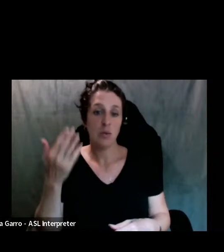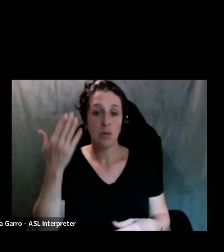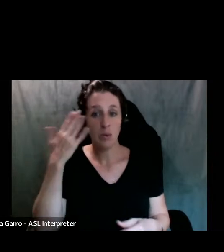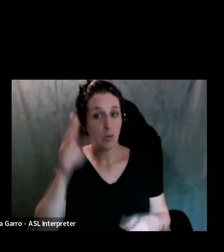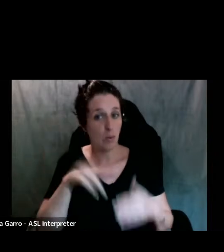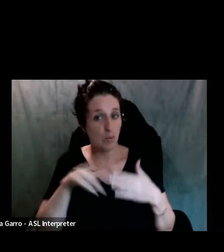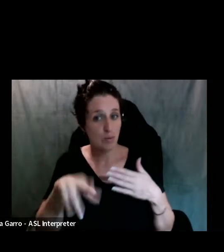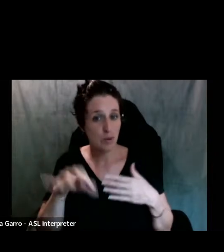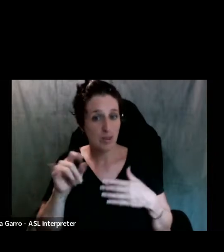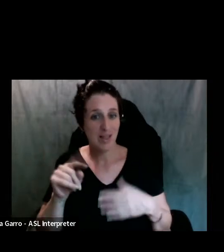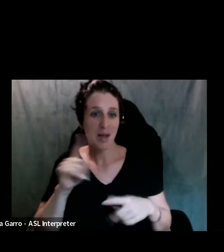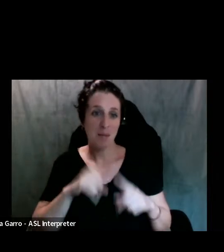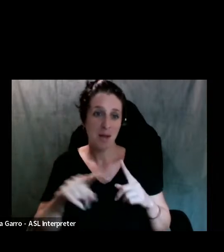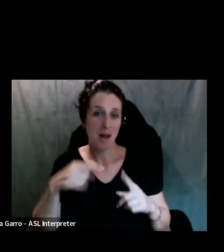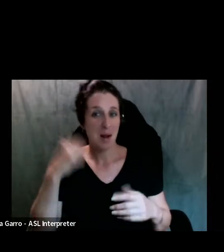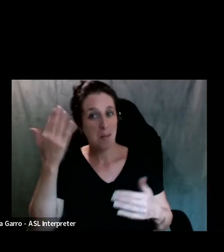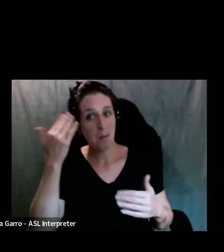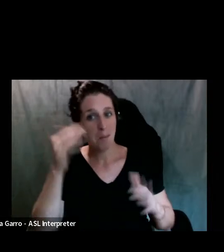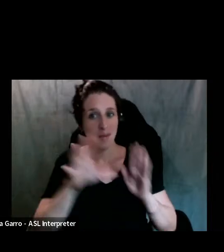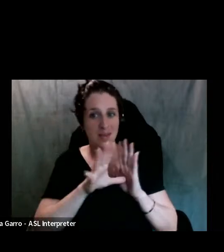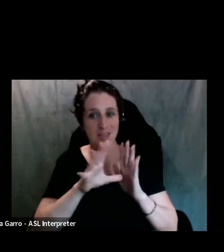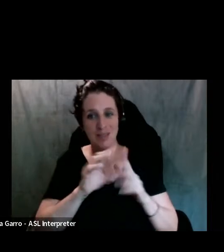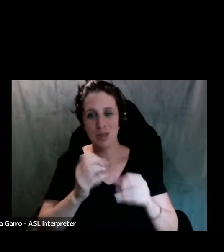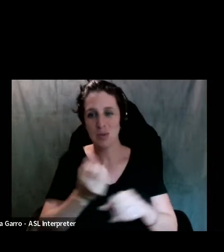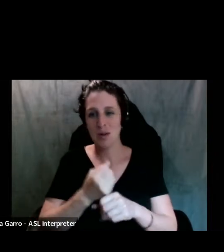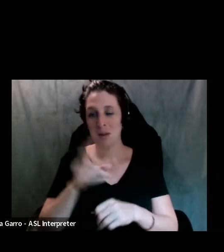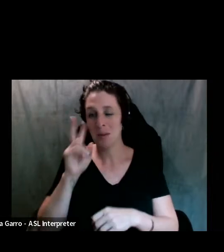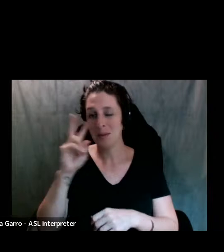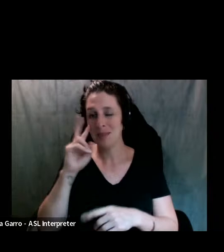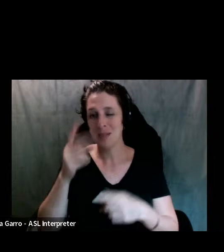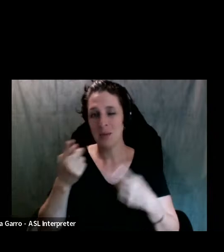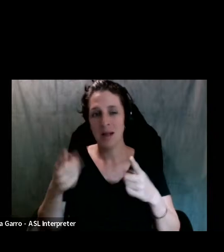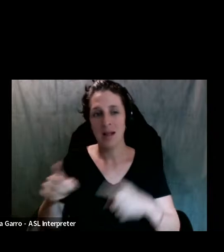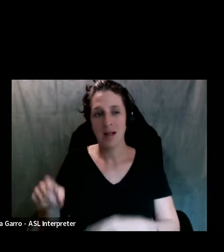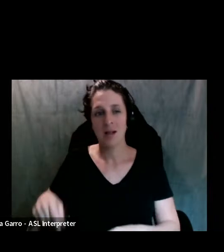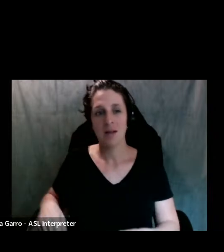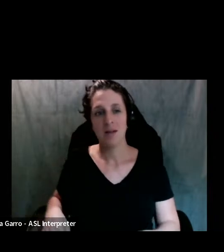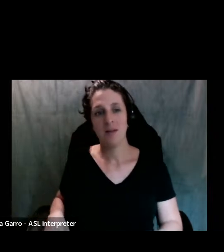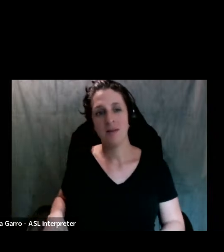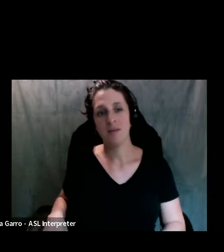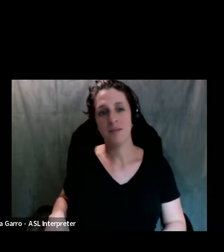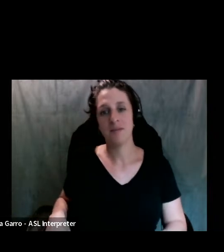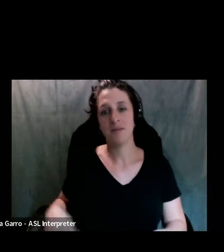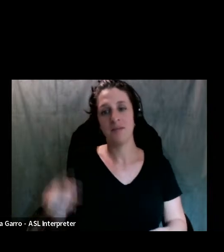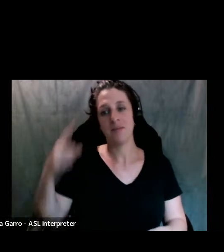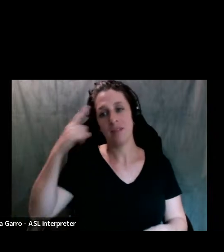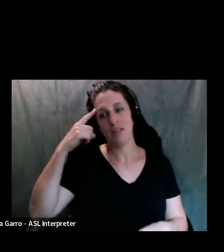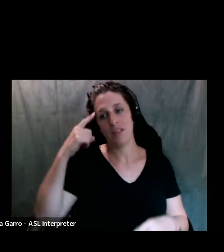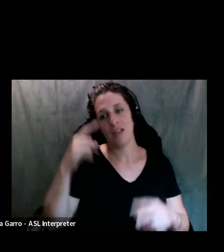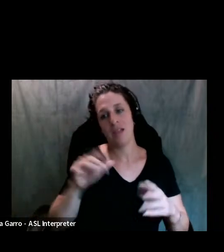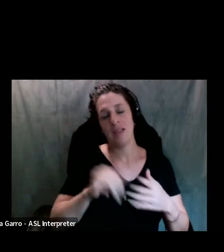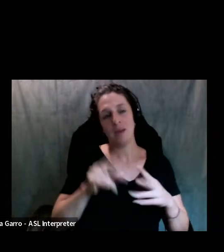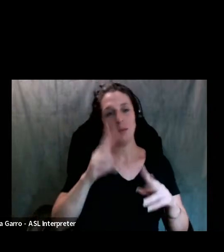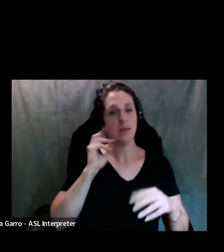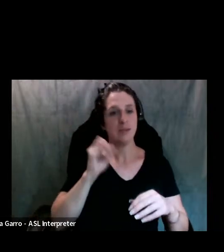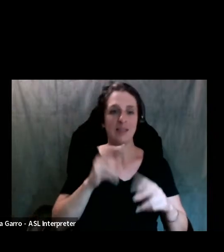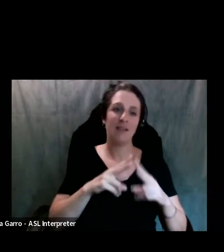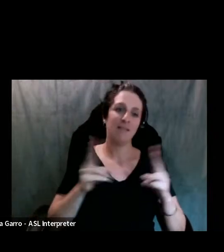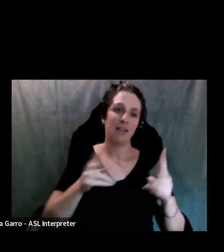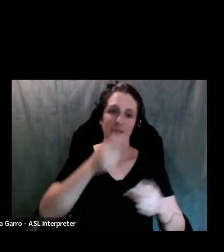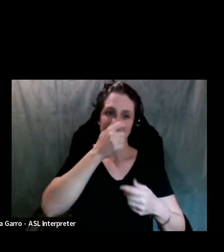one. We'll see. We'll see what happens. I thought that was a very interesting way